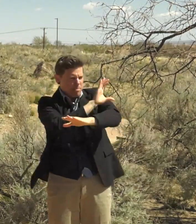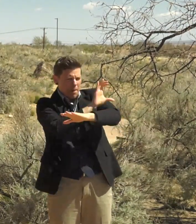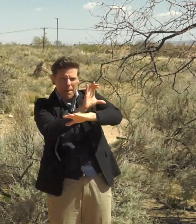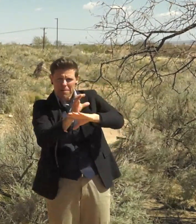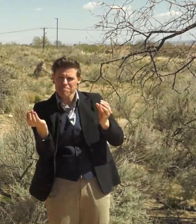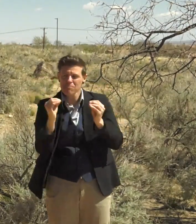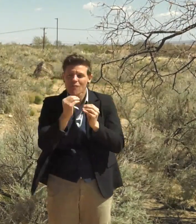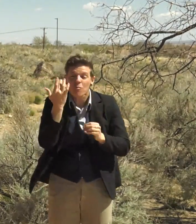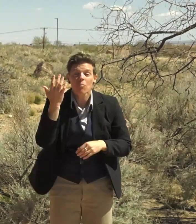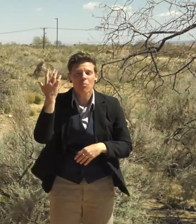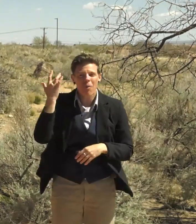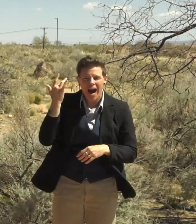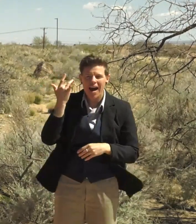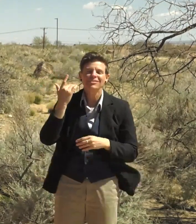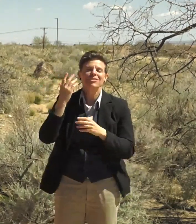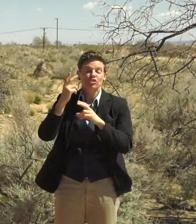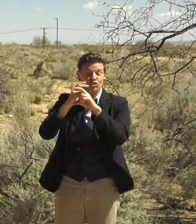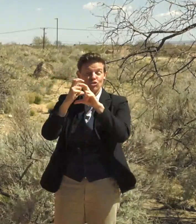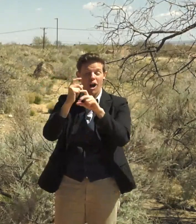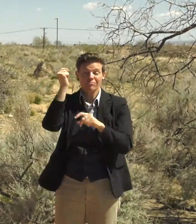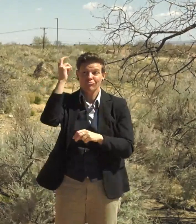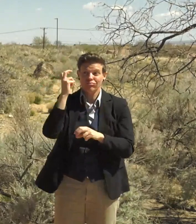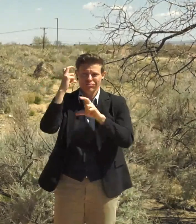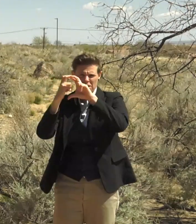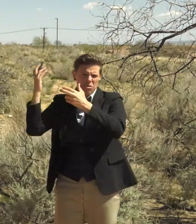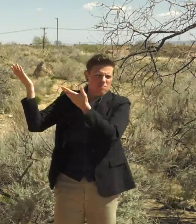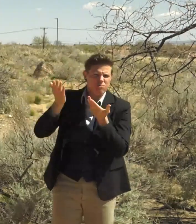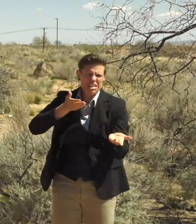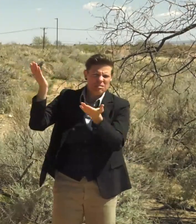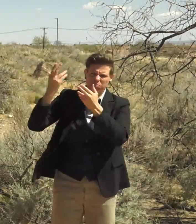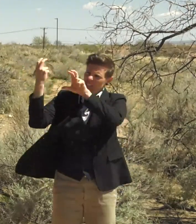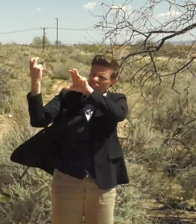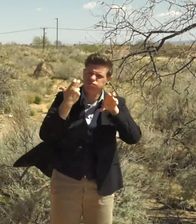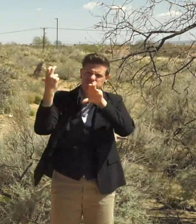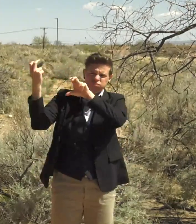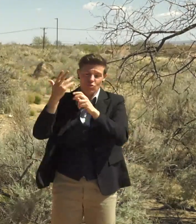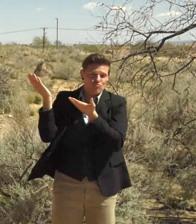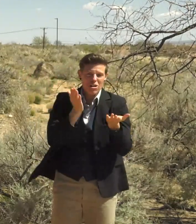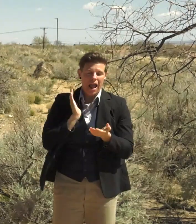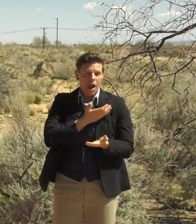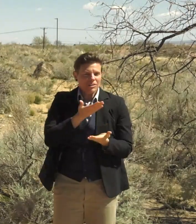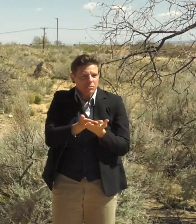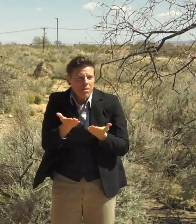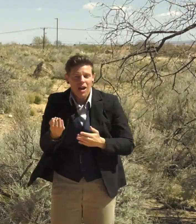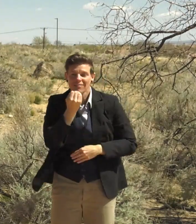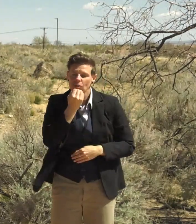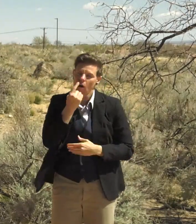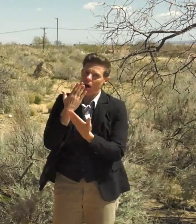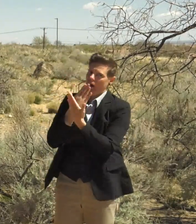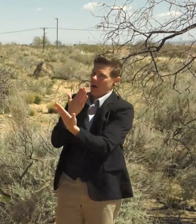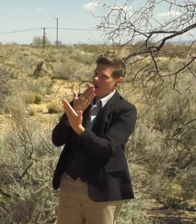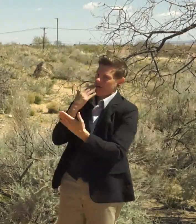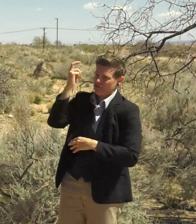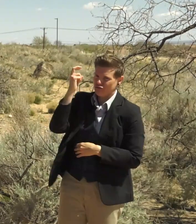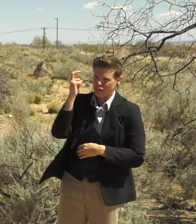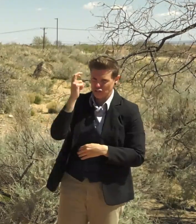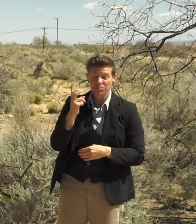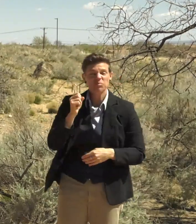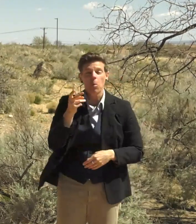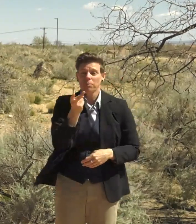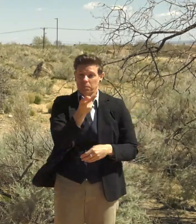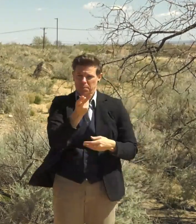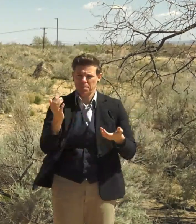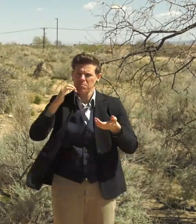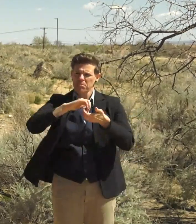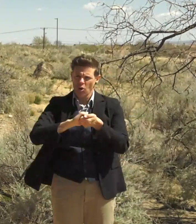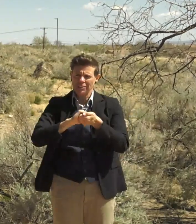running and keeping us well fed. And this partnership is donations for drivers. Individuals and businesses can say thank you by donating a